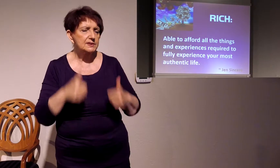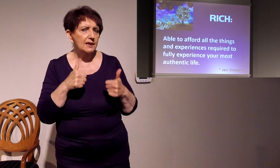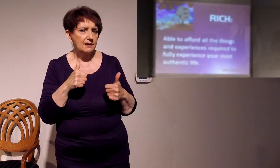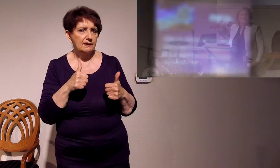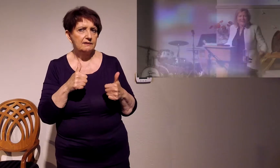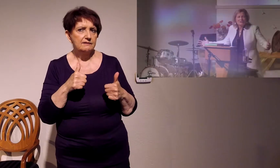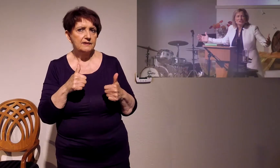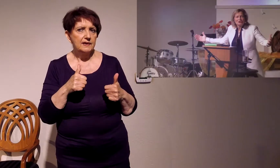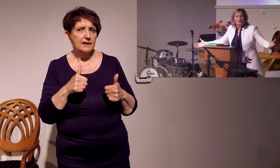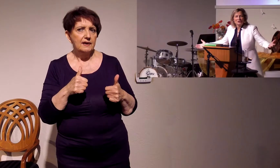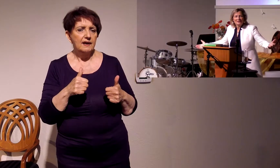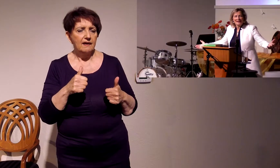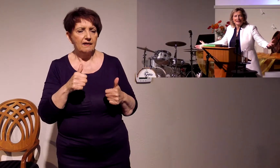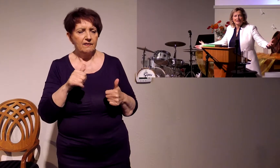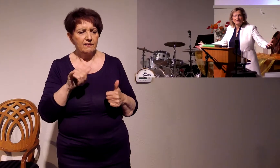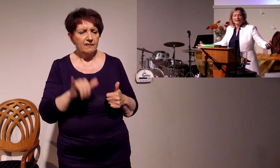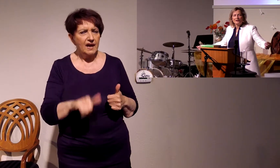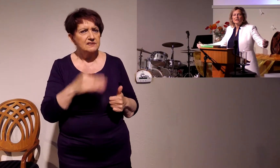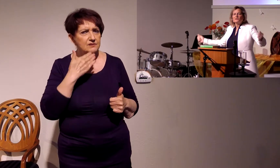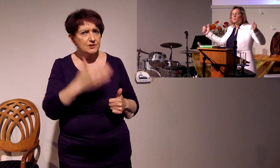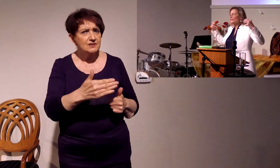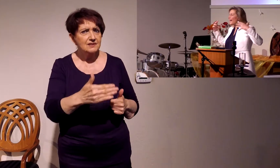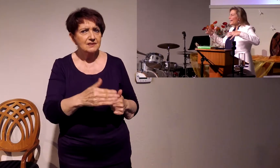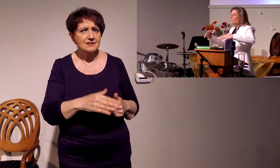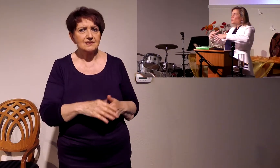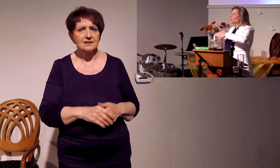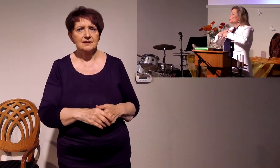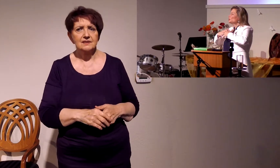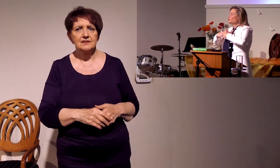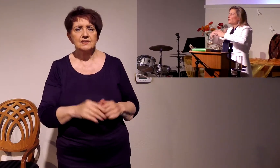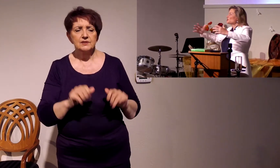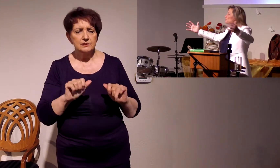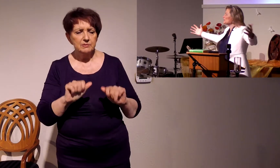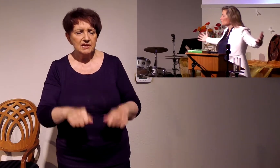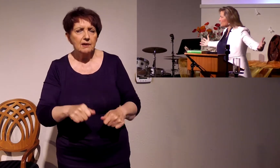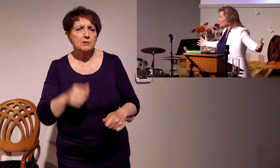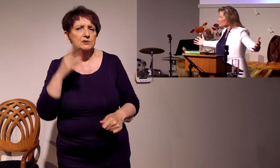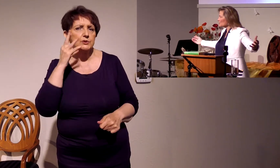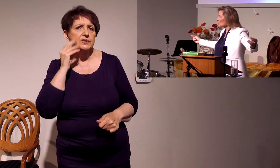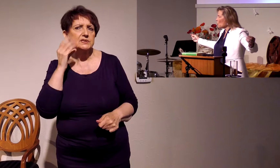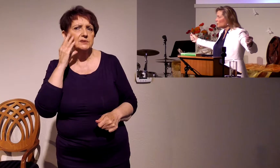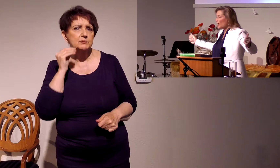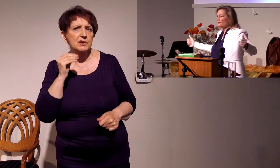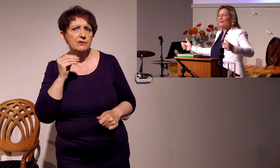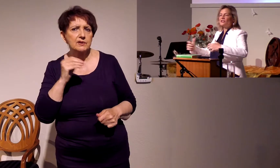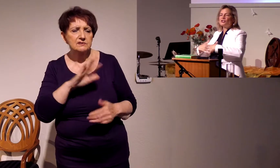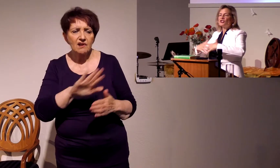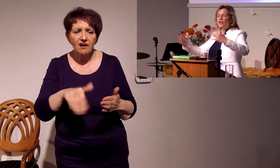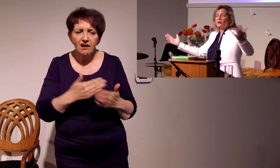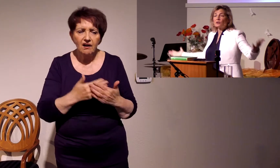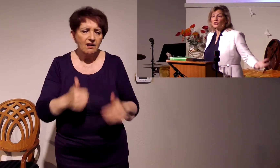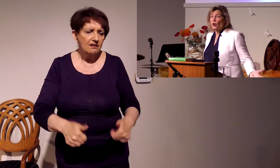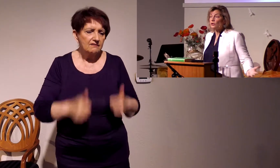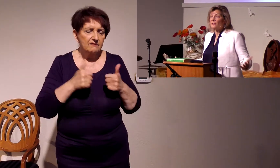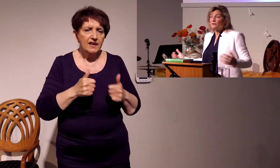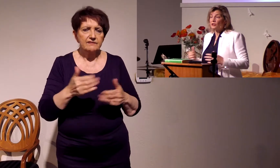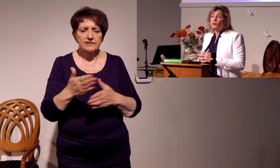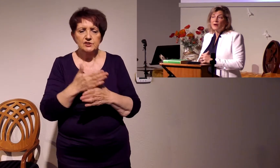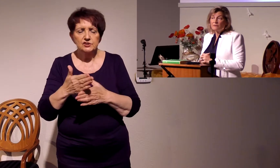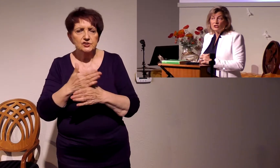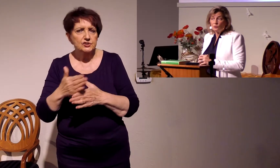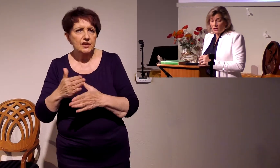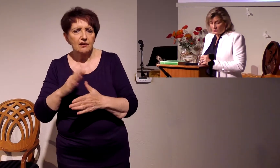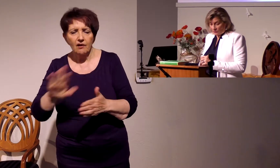life. That's a good thing. To be able to experience this whole life and to share this whole life